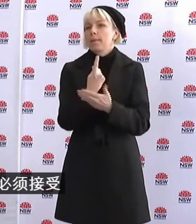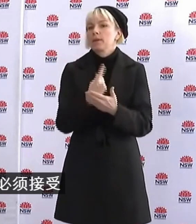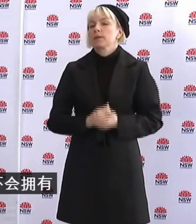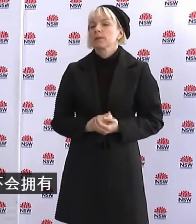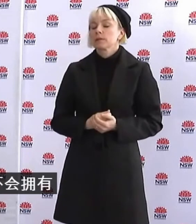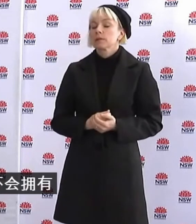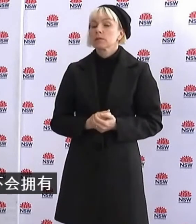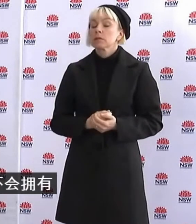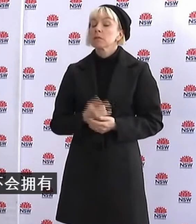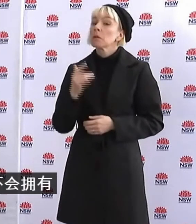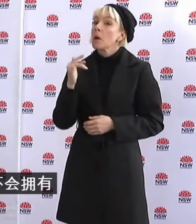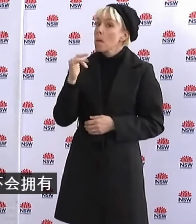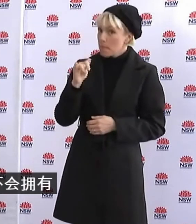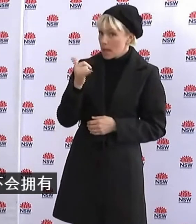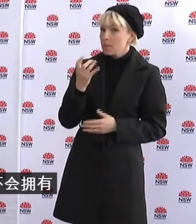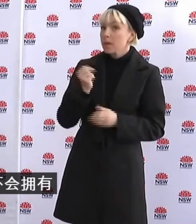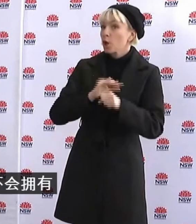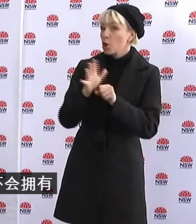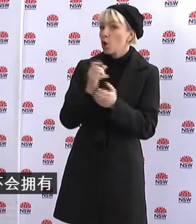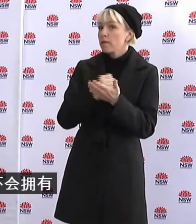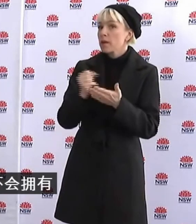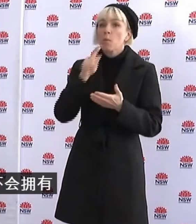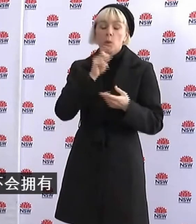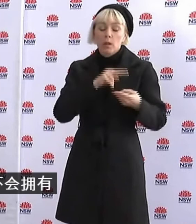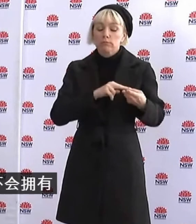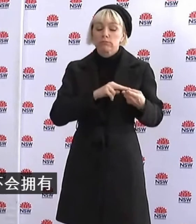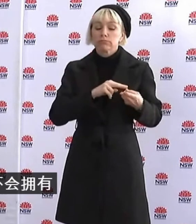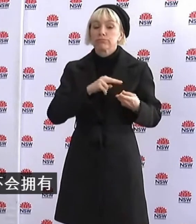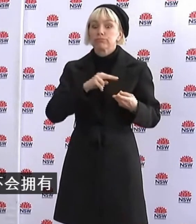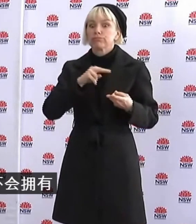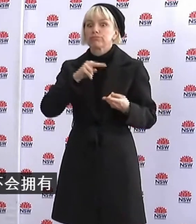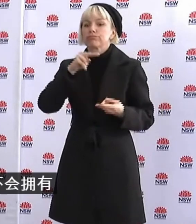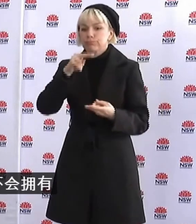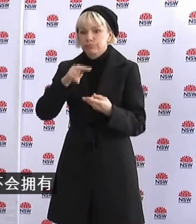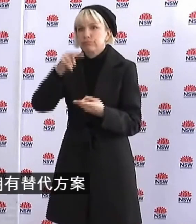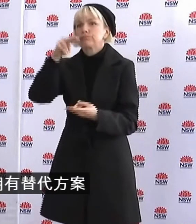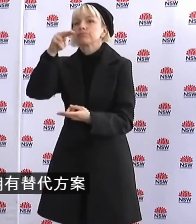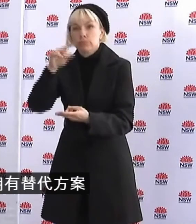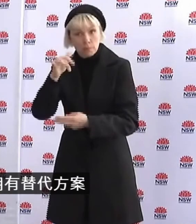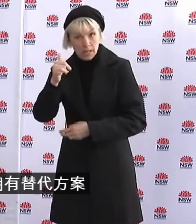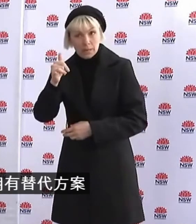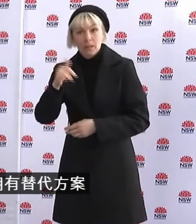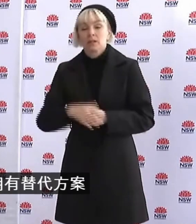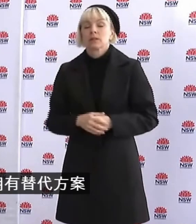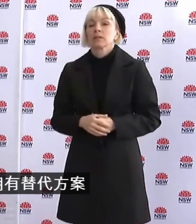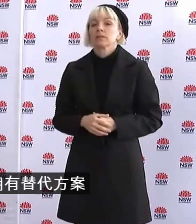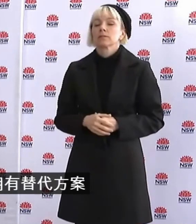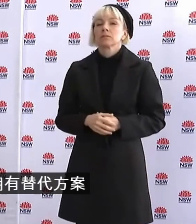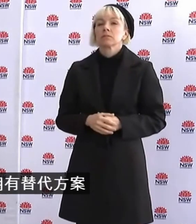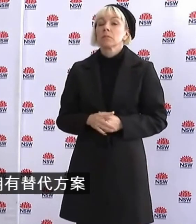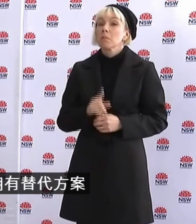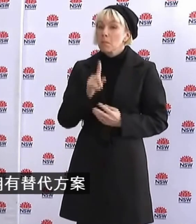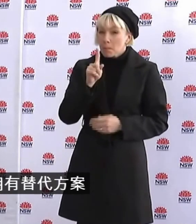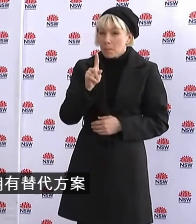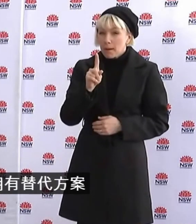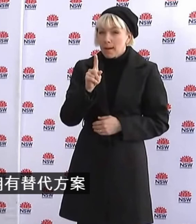that numbers may continue to keep going up. But what we will never ever have, and this is a fact, what we will never ever have is